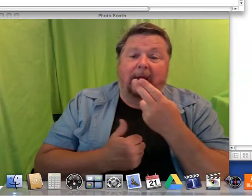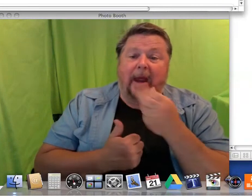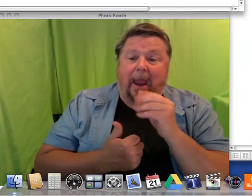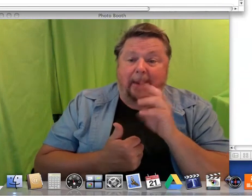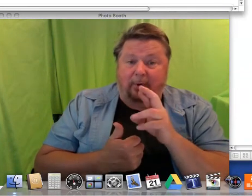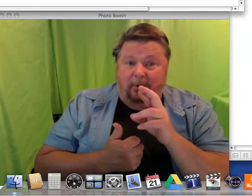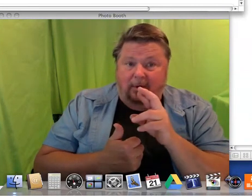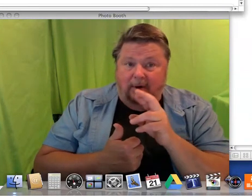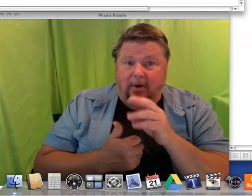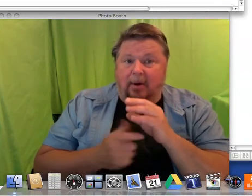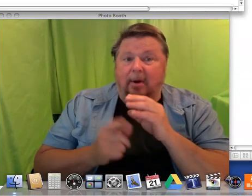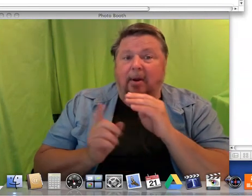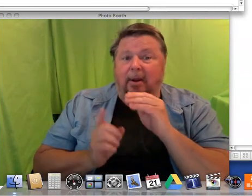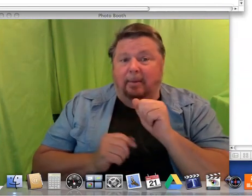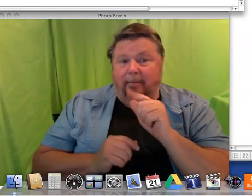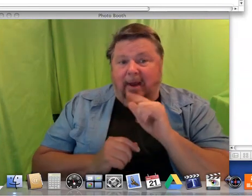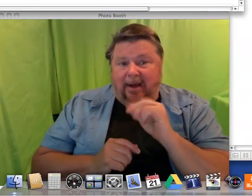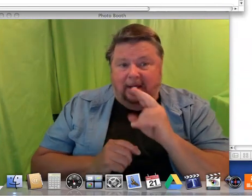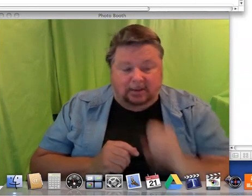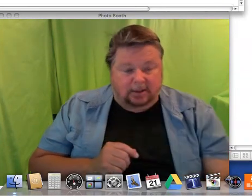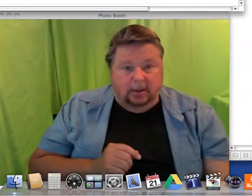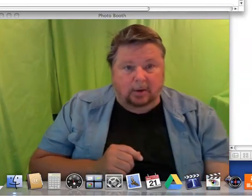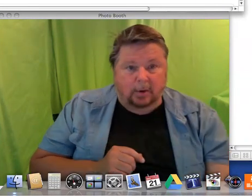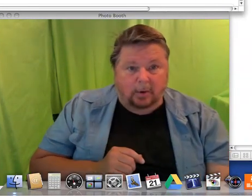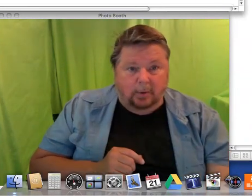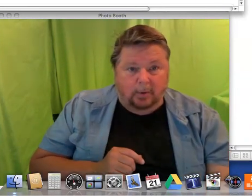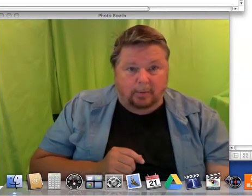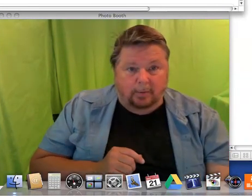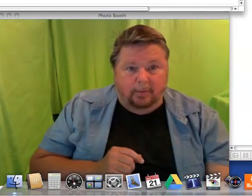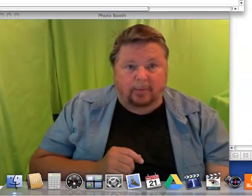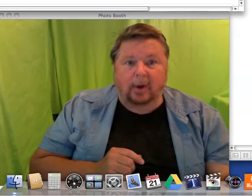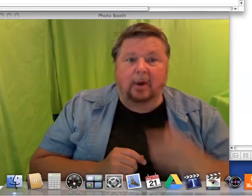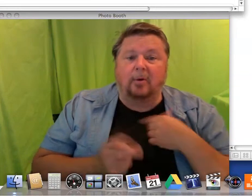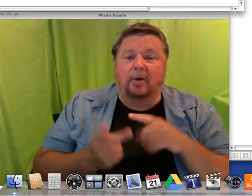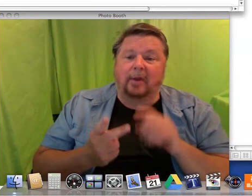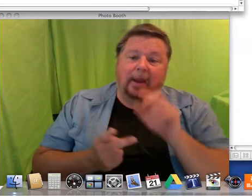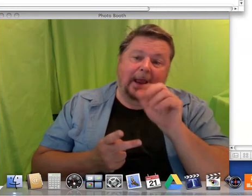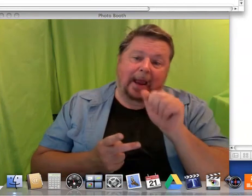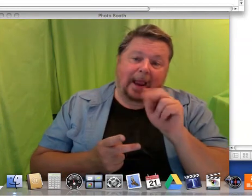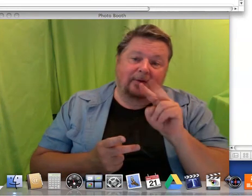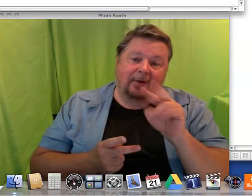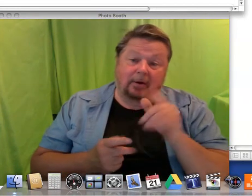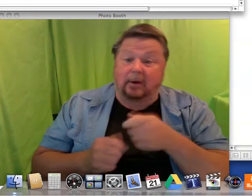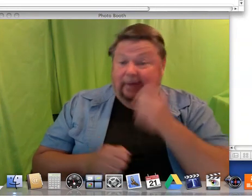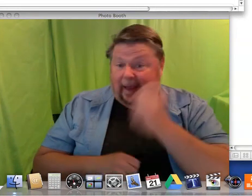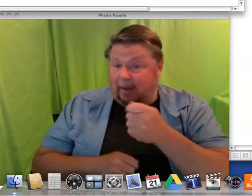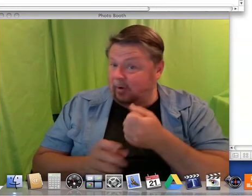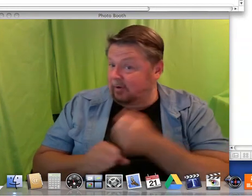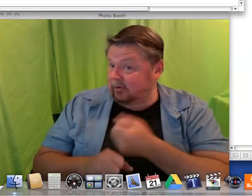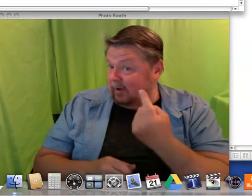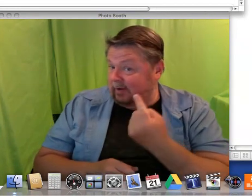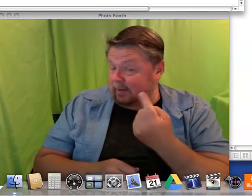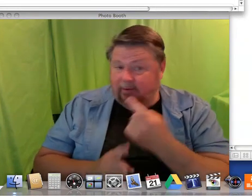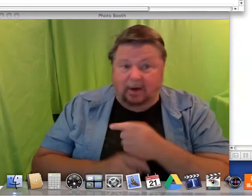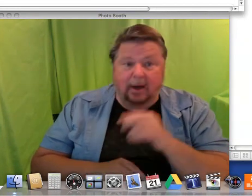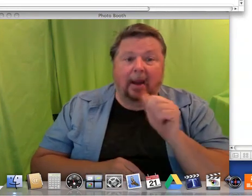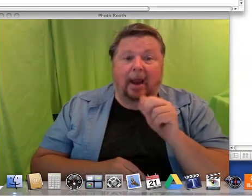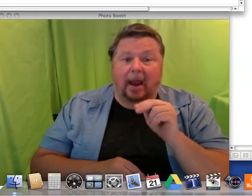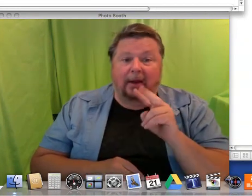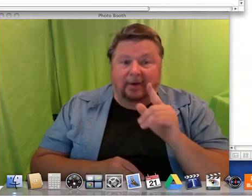the hammer, the malleus. You have the anvil, because the hammer has to strike something,